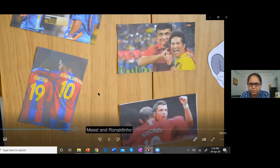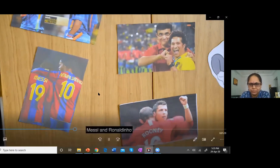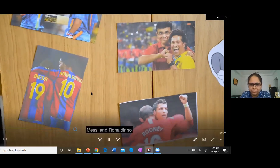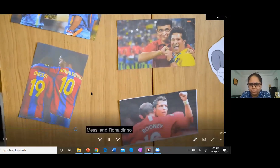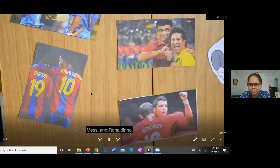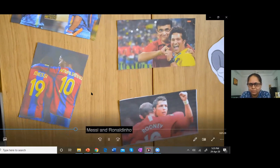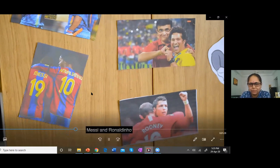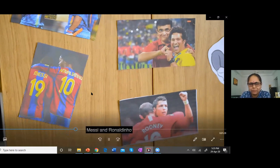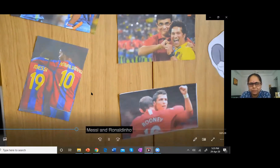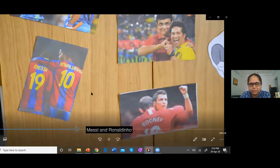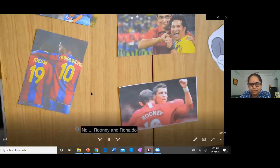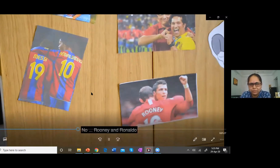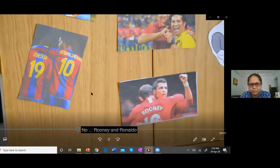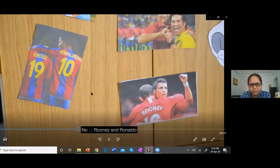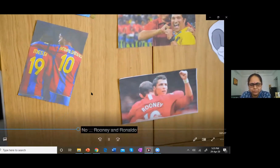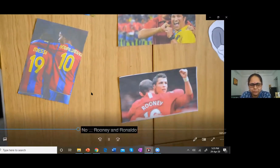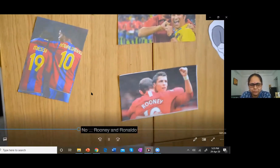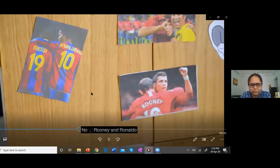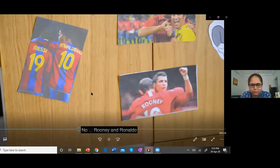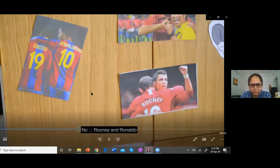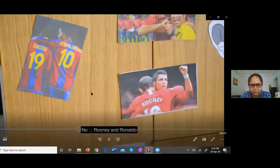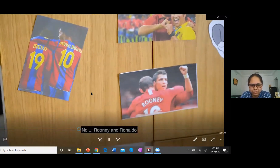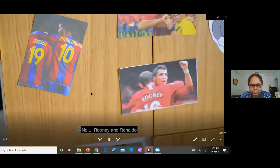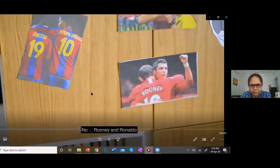No, Dhoni and Ronaldo.